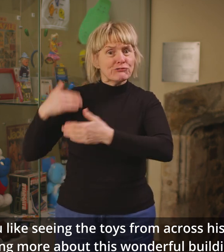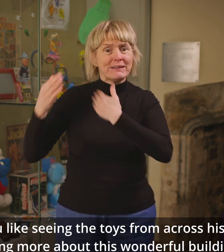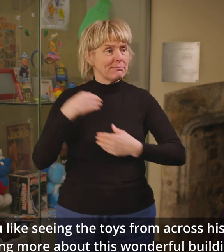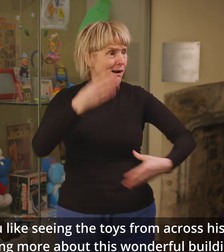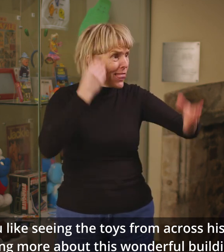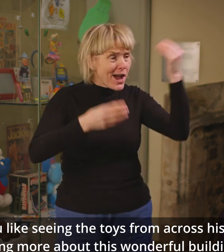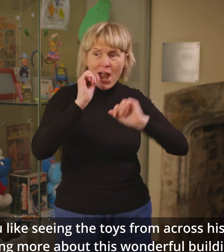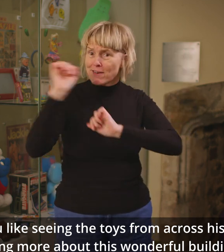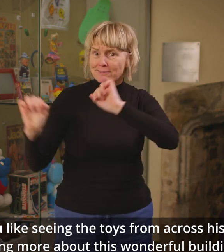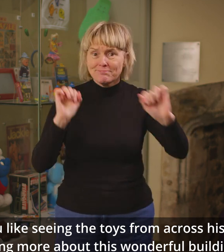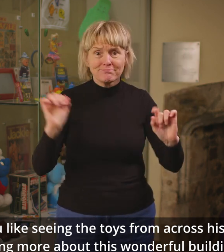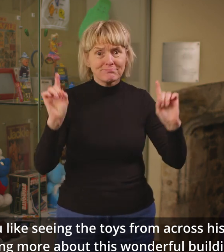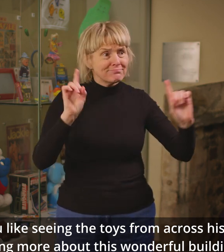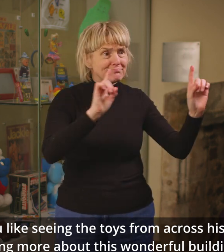more about this wonderful building.